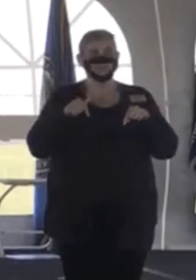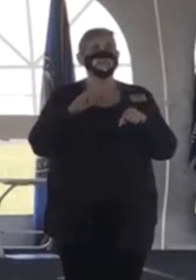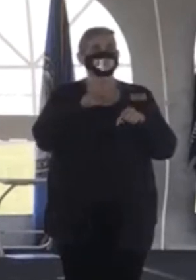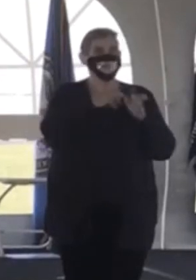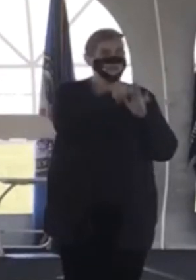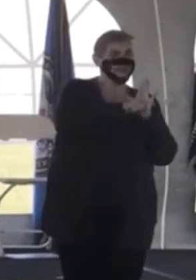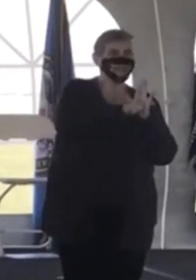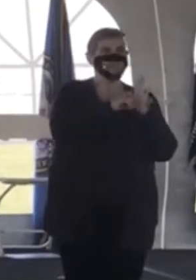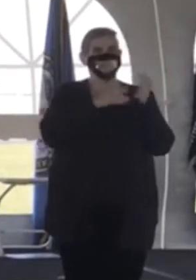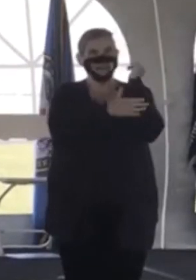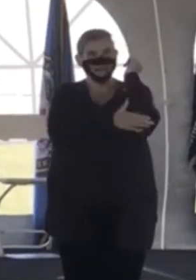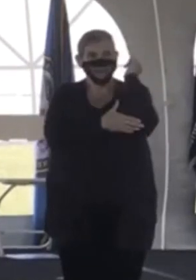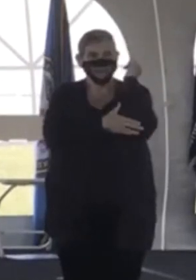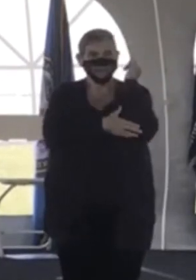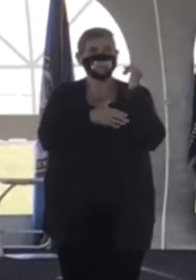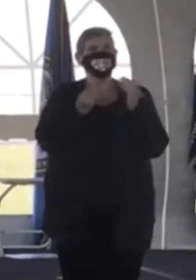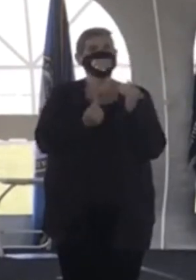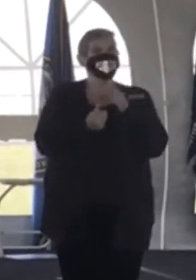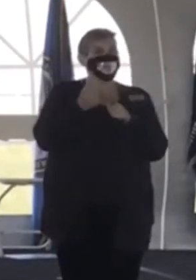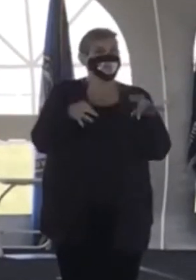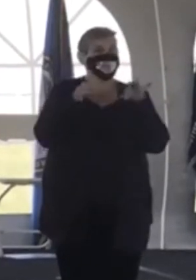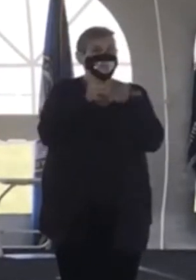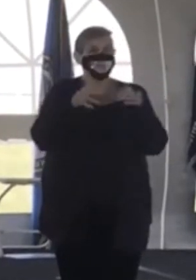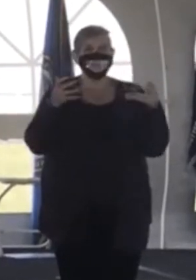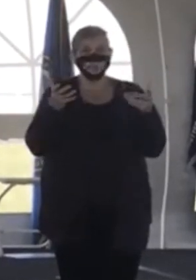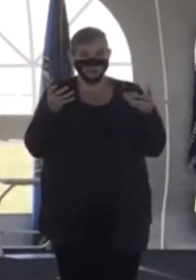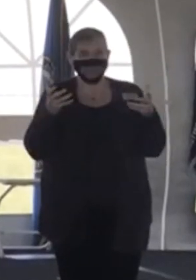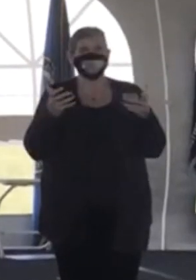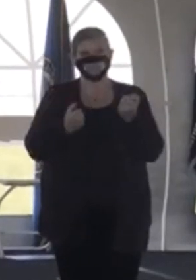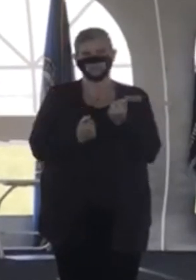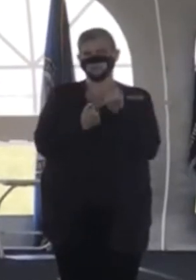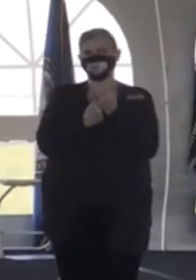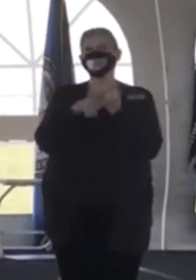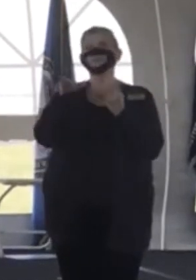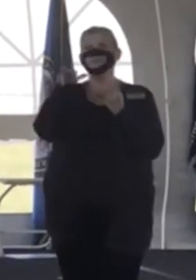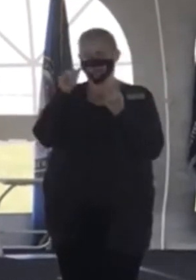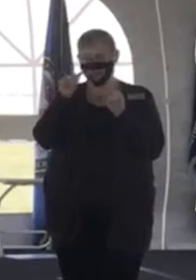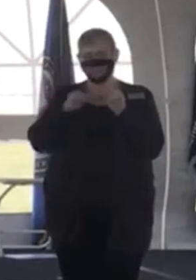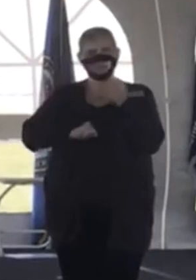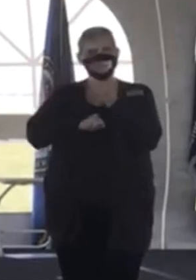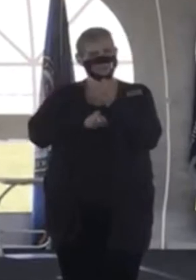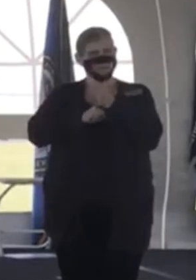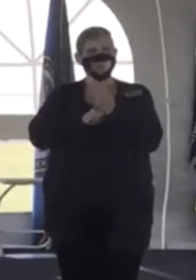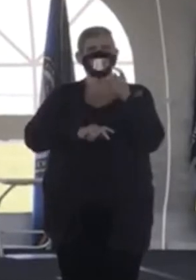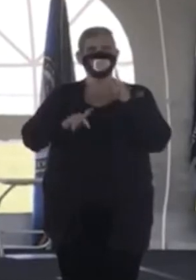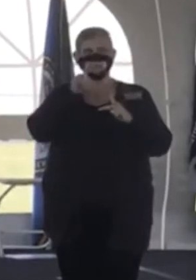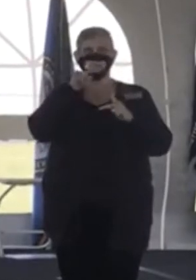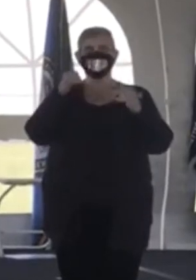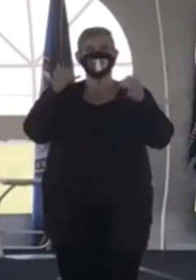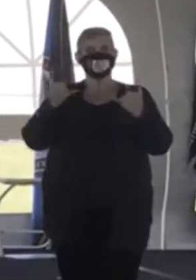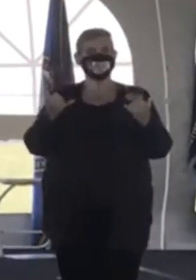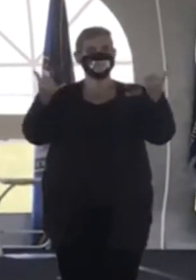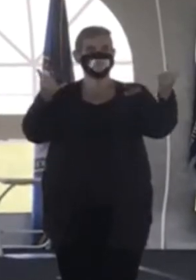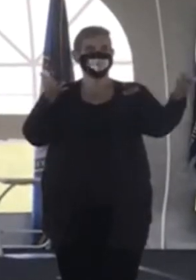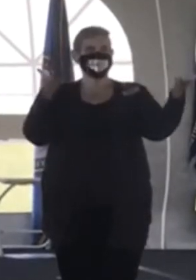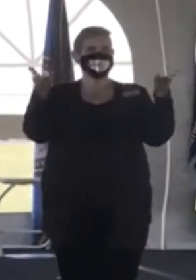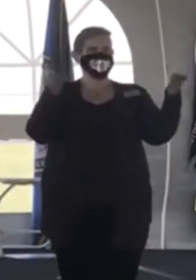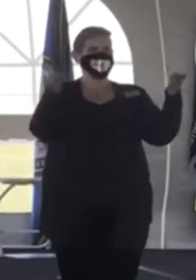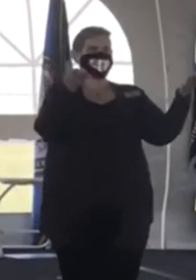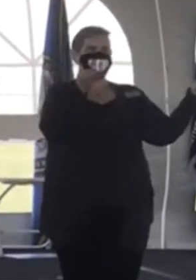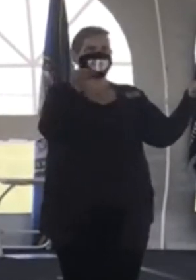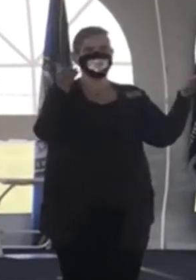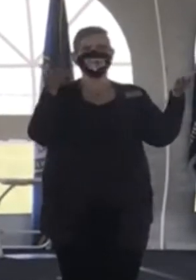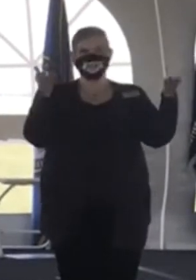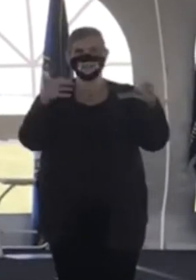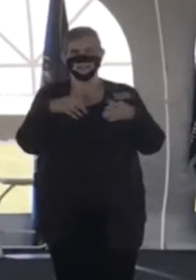and our country than the work that we do on behalf of our veterans and on behalf of those who are currently serving in our armed